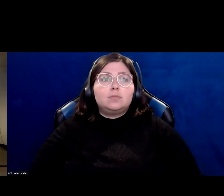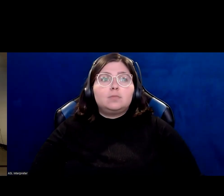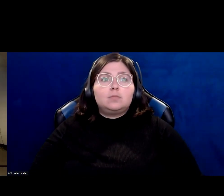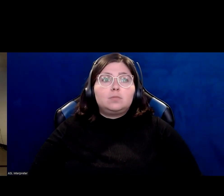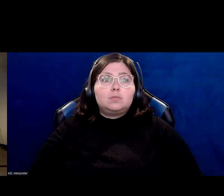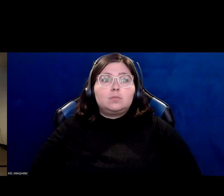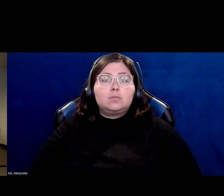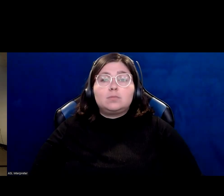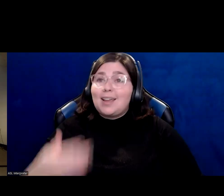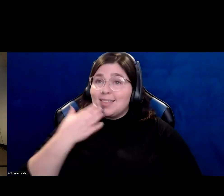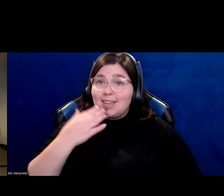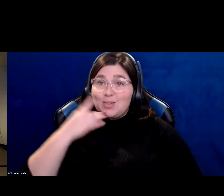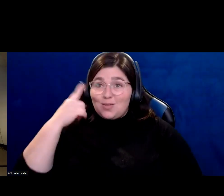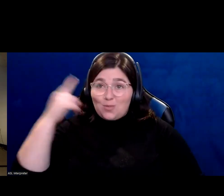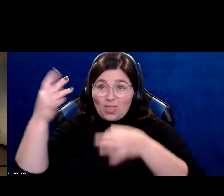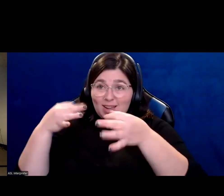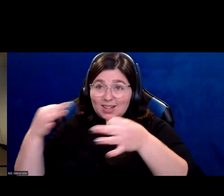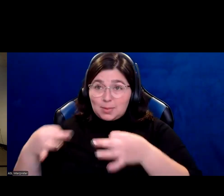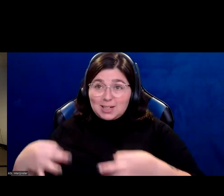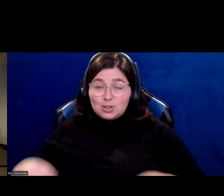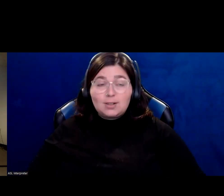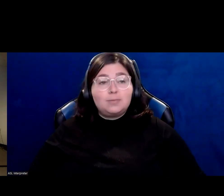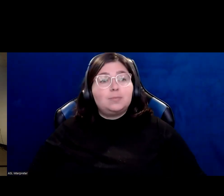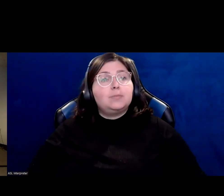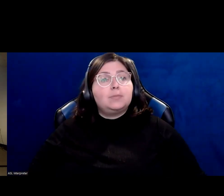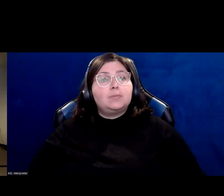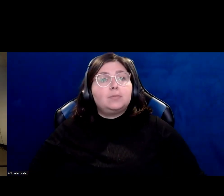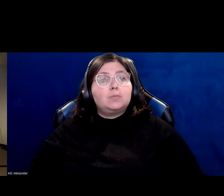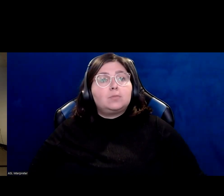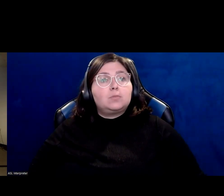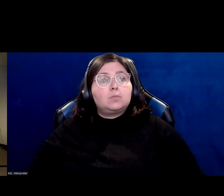Okay, thank you for the explanation.